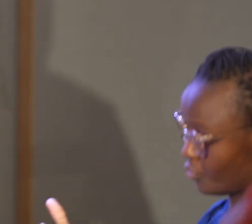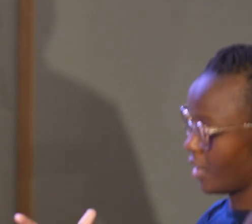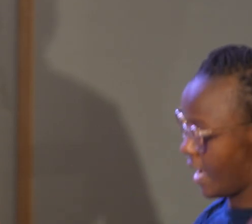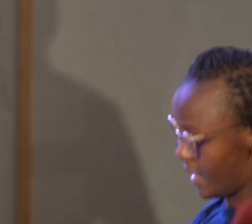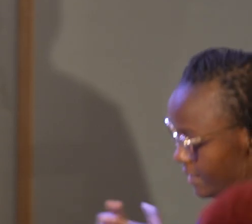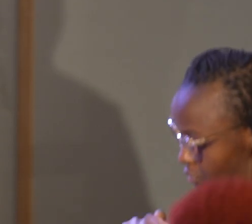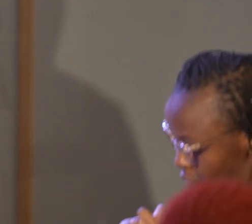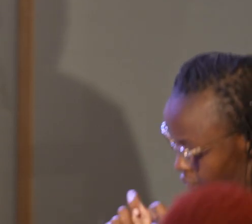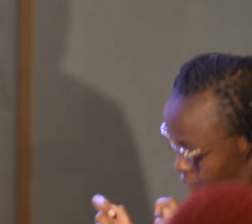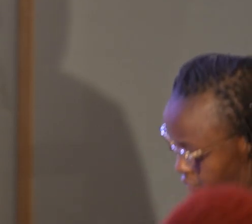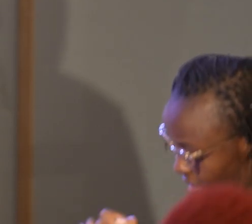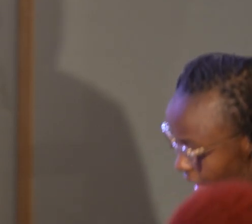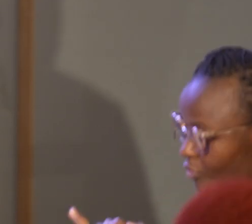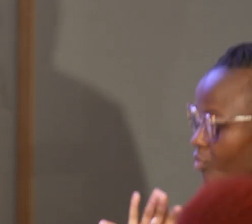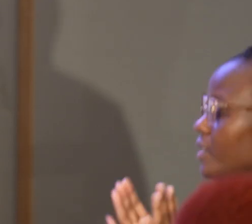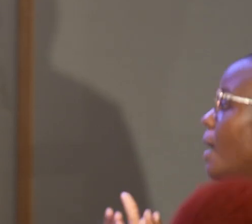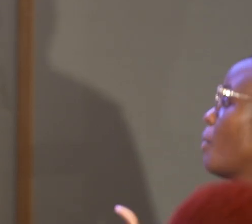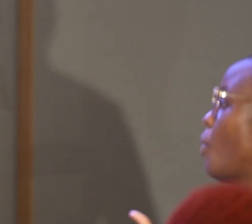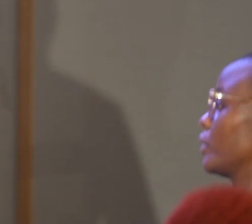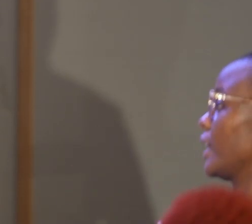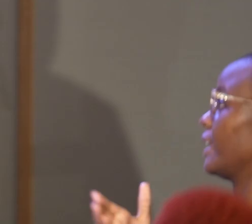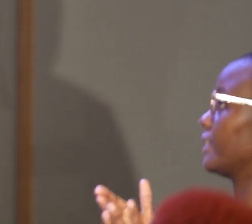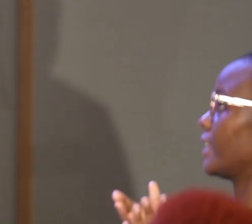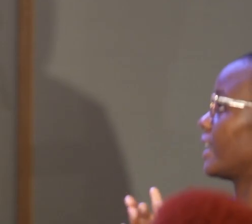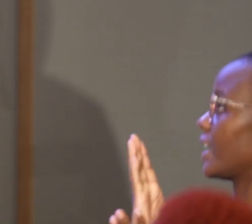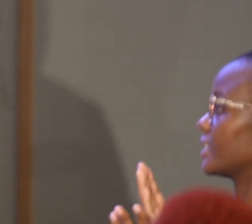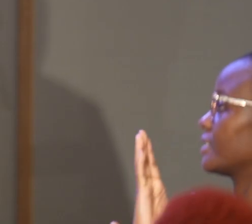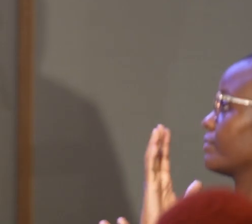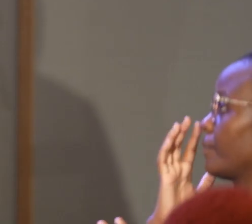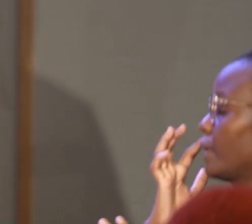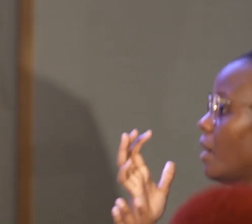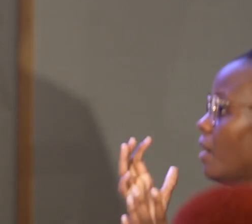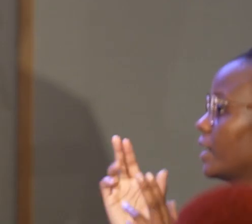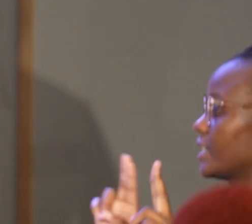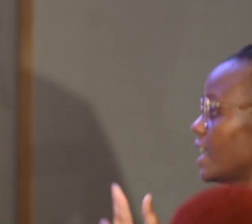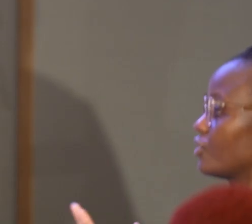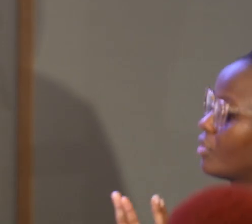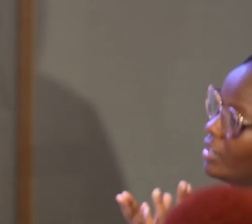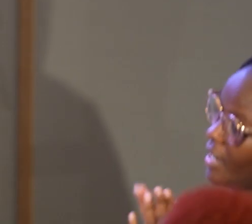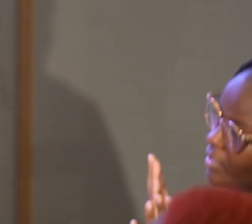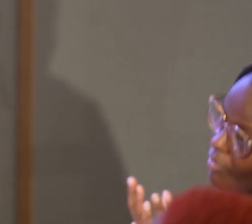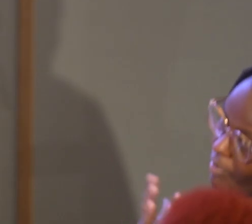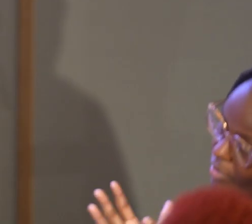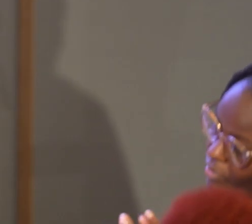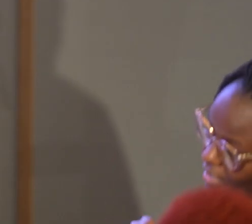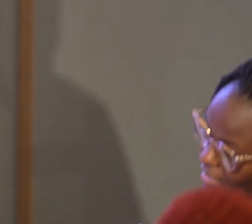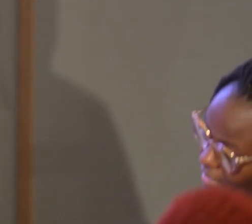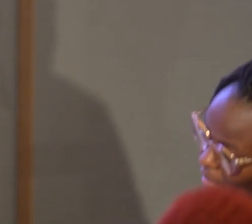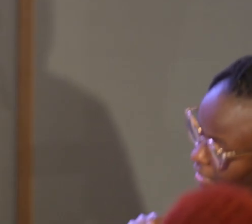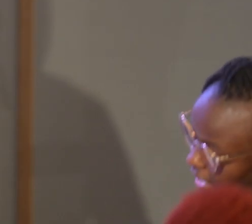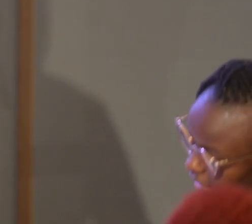the Convention on the Rights of Persons with Disabilities to the Africa region. And the Africa Disability Protocol, by the